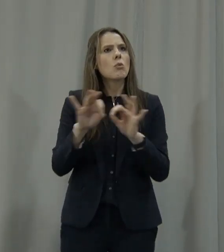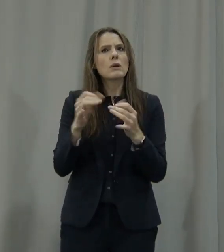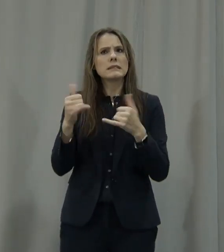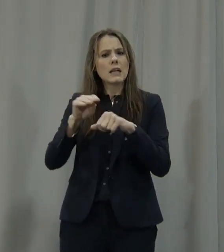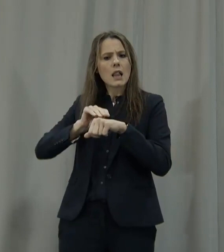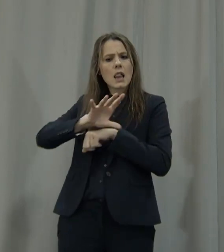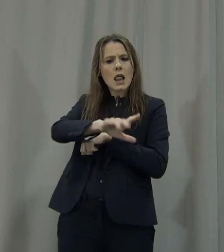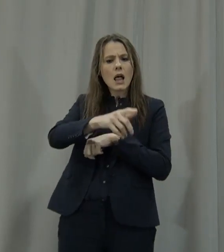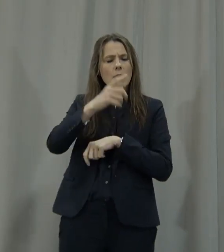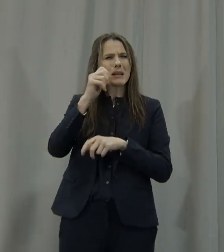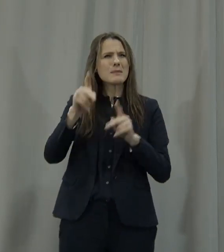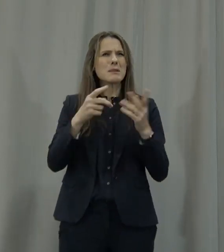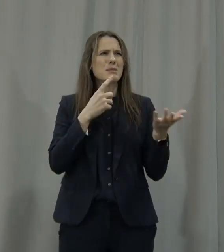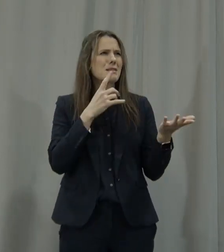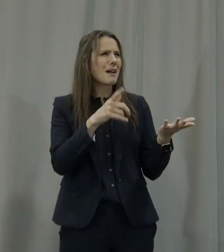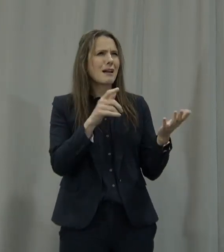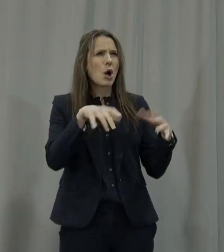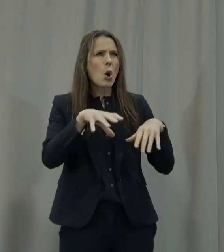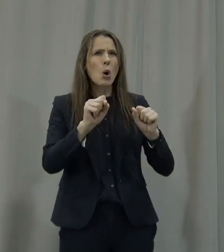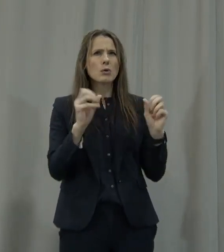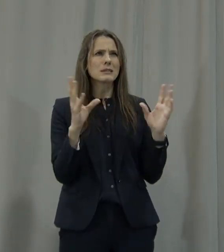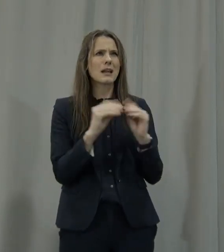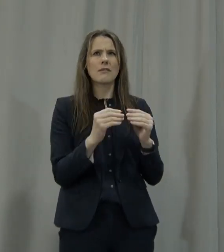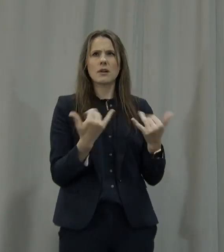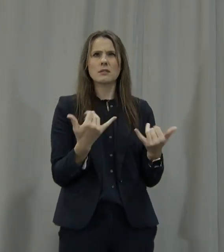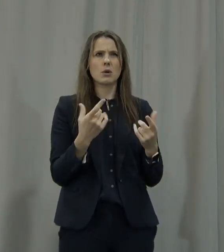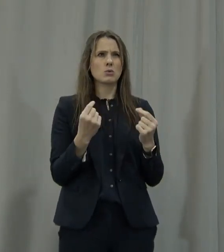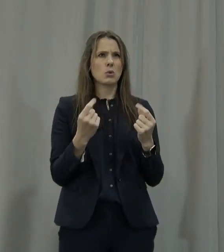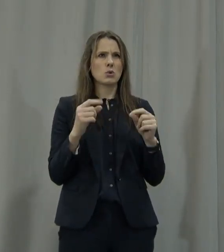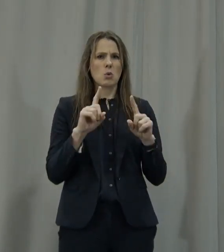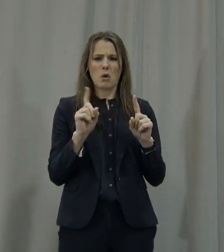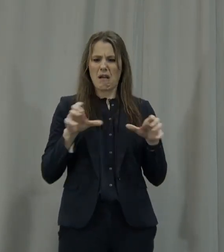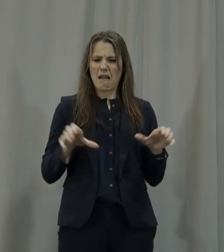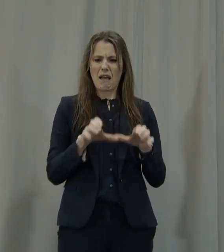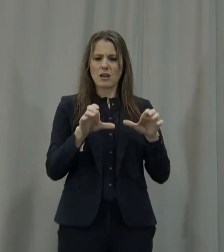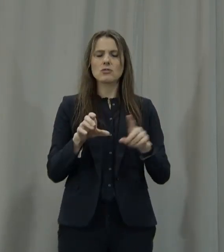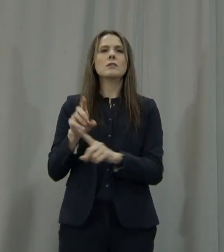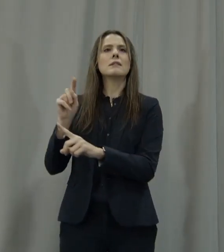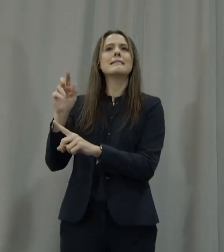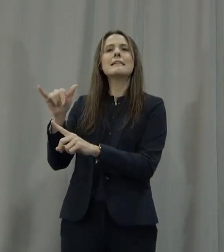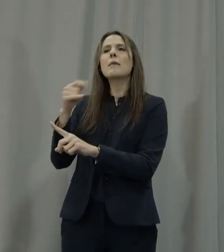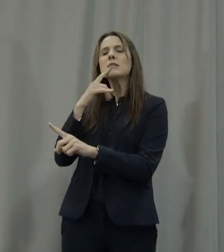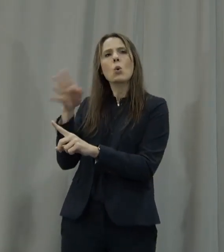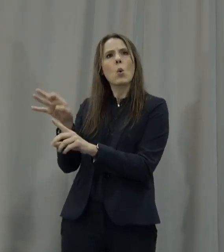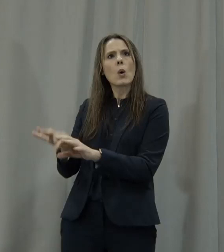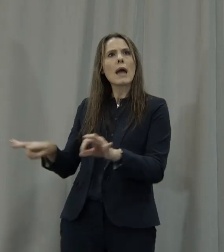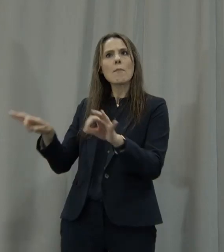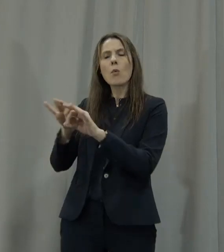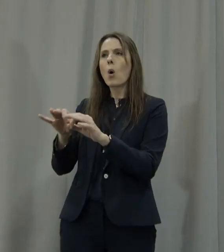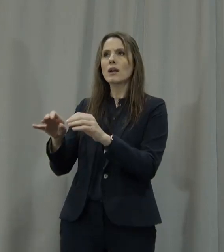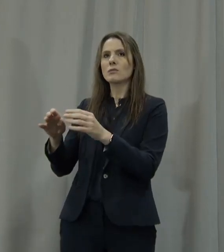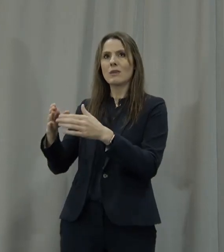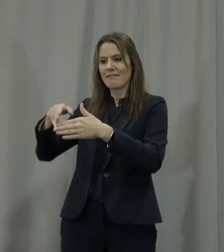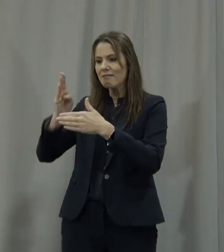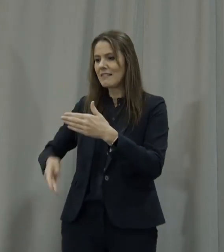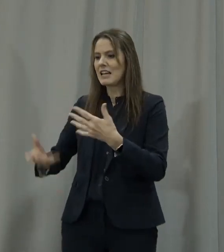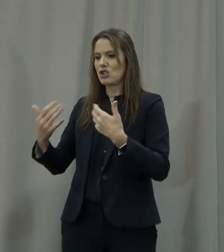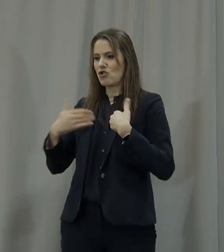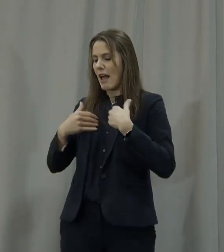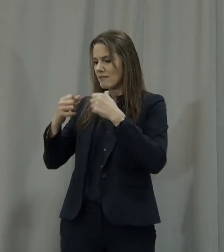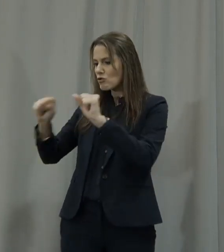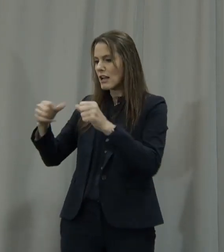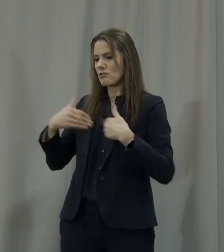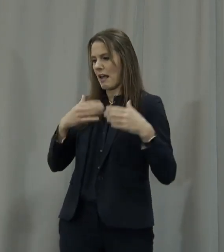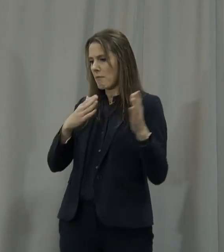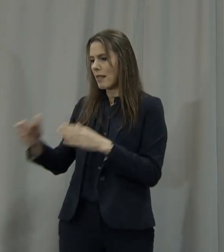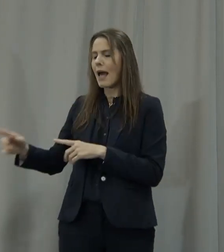you had these conferences, what do you do? And Tommy mentioned that it's important we come out with strategies, but it's more important that we implement some of those strategies. So we want to